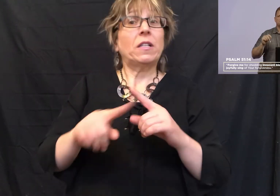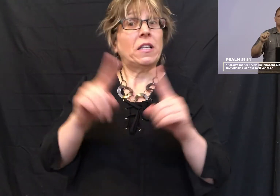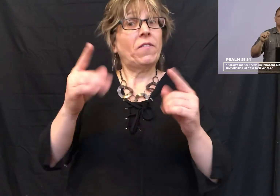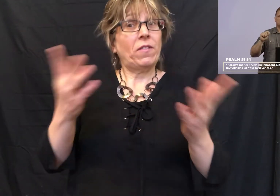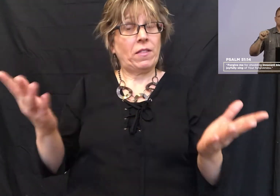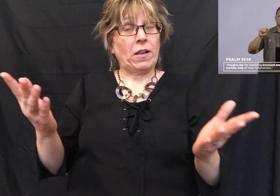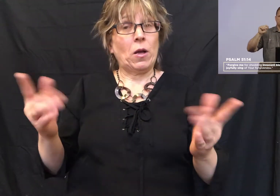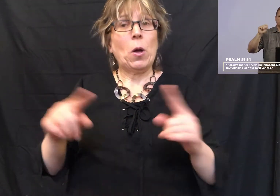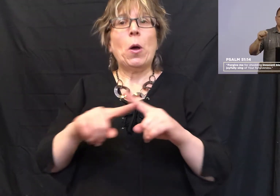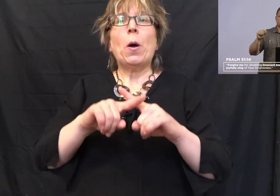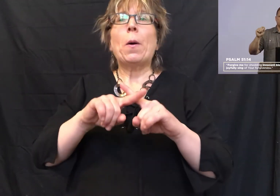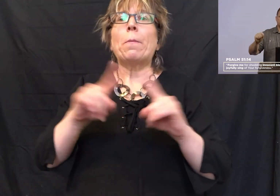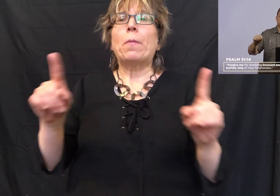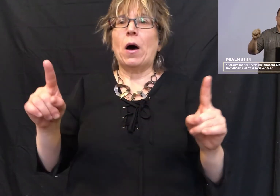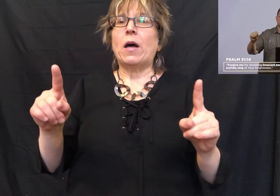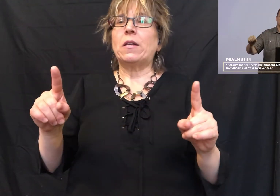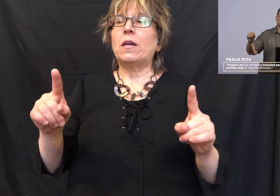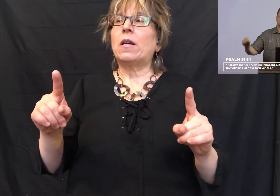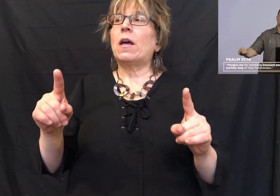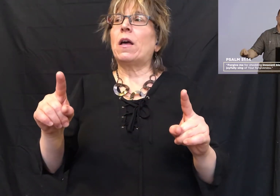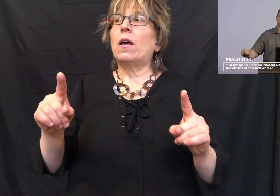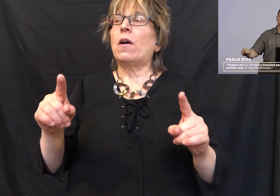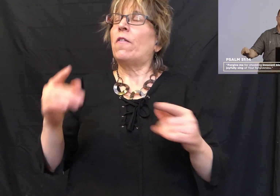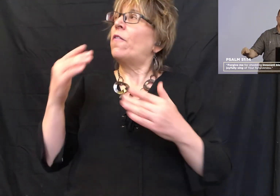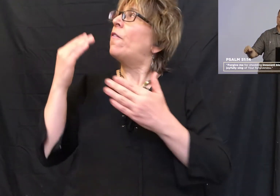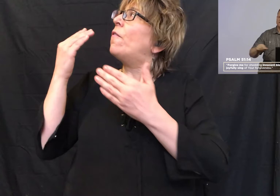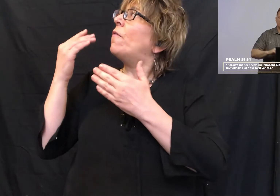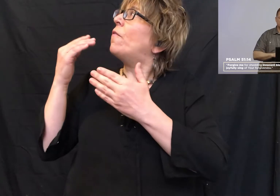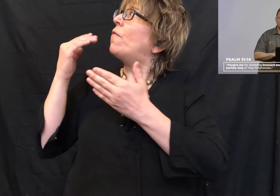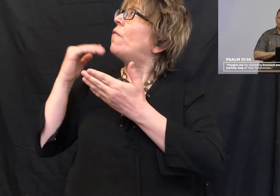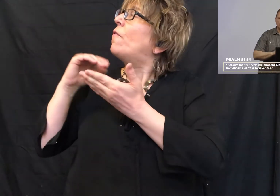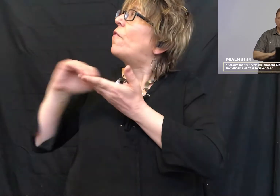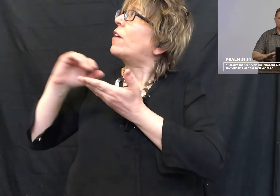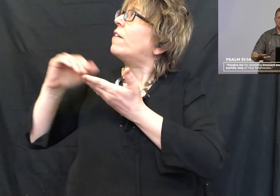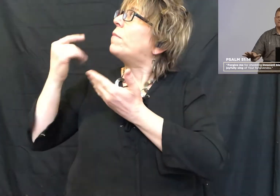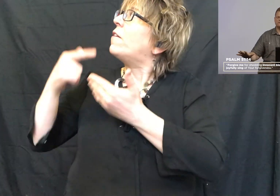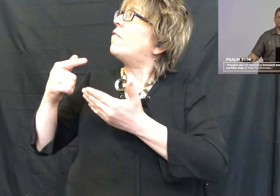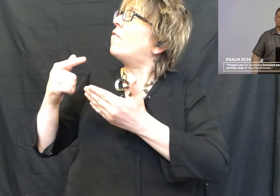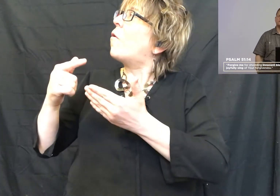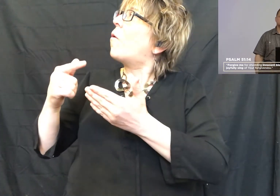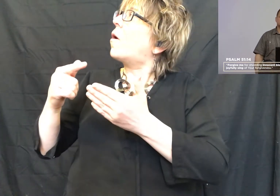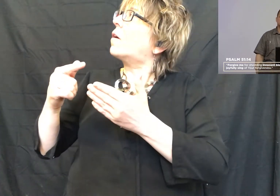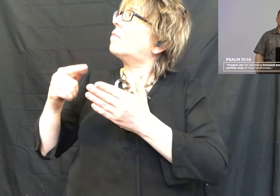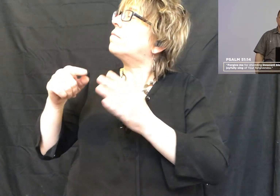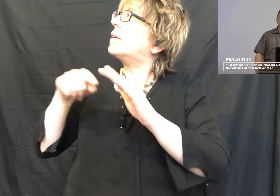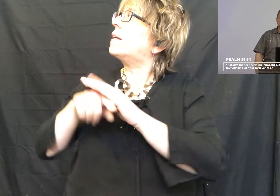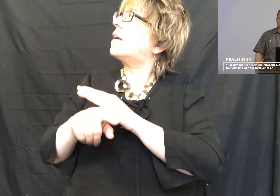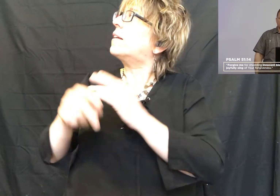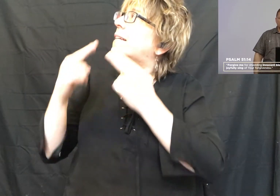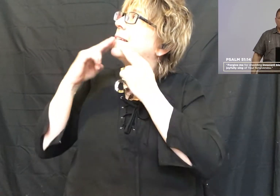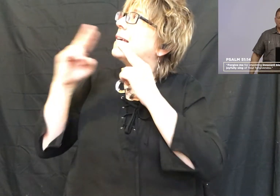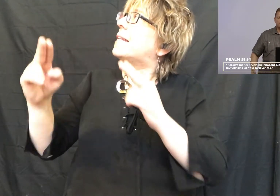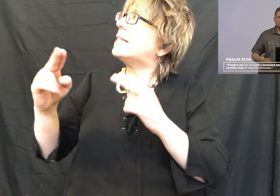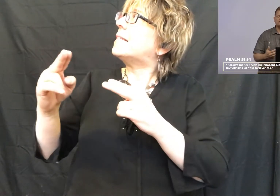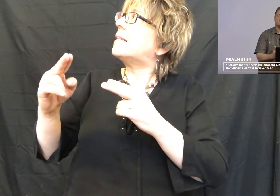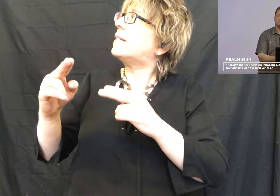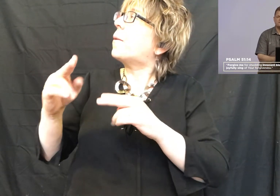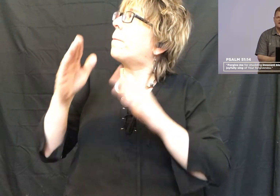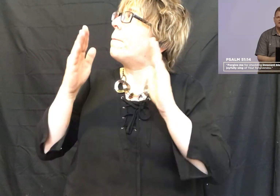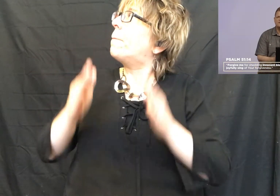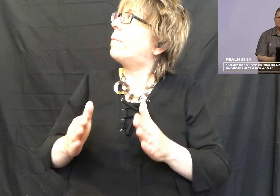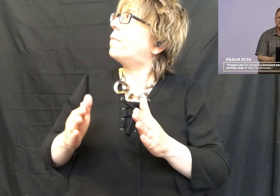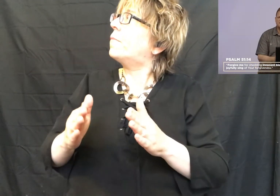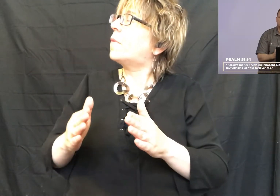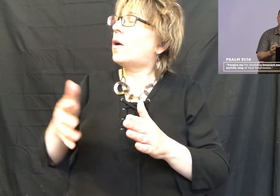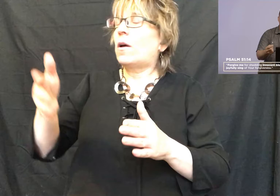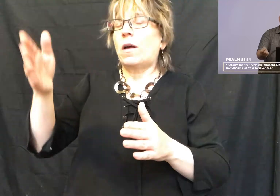thing. Forgive me for shedding innocent blood. And that's a whole other level of vulnerability. Oh God who saves.